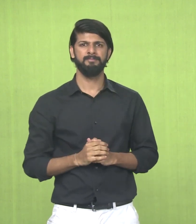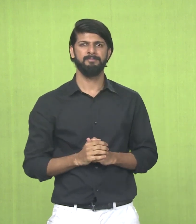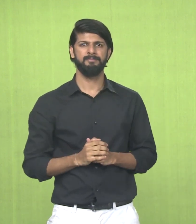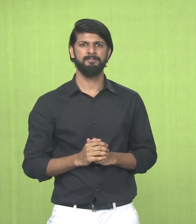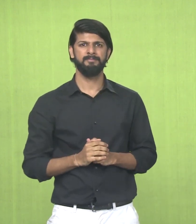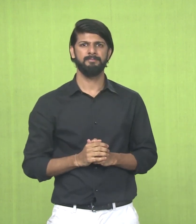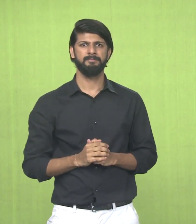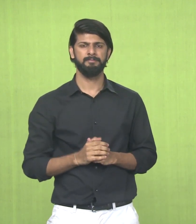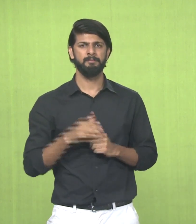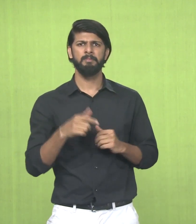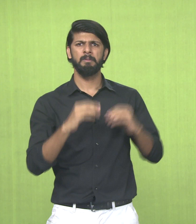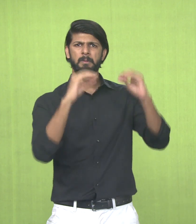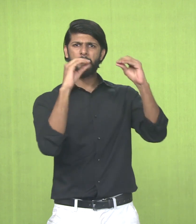Padmapani.